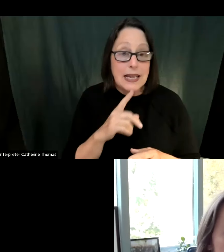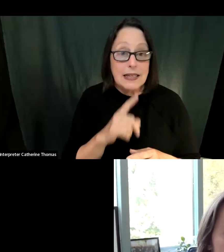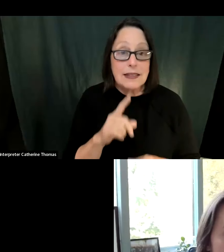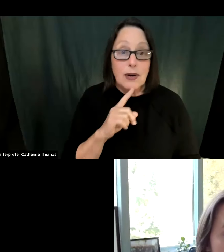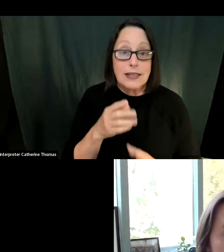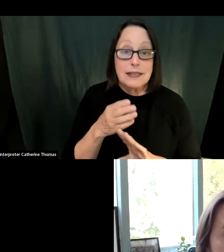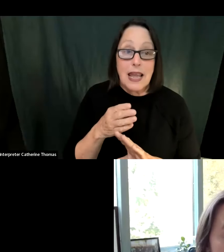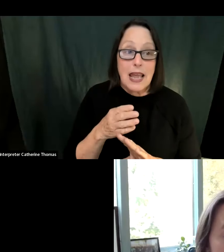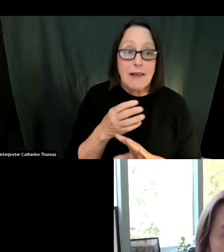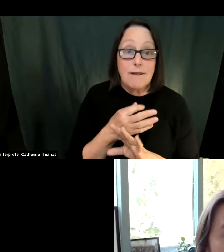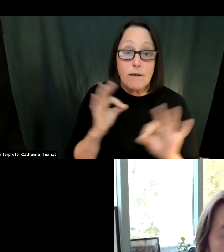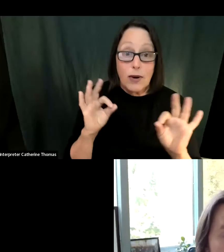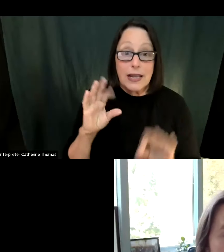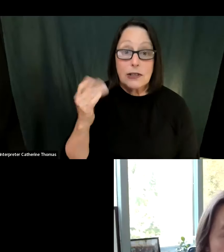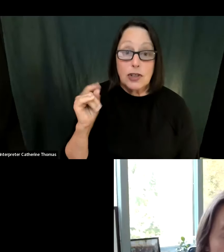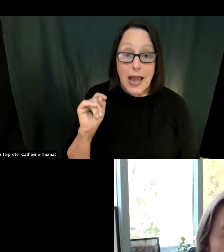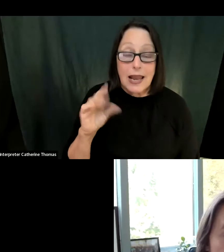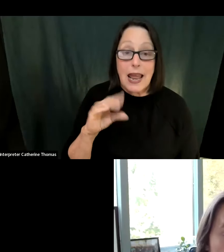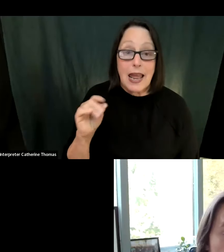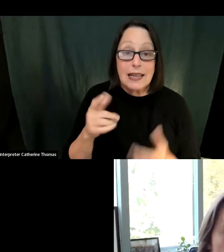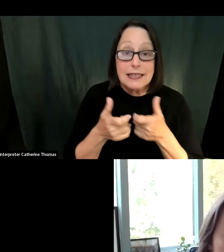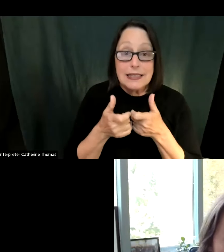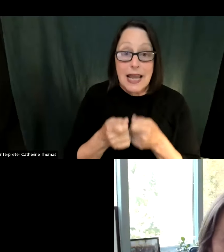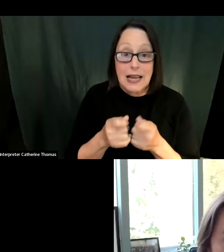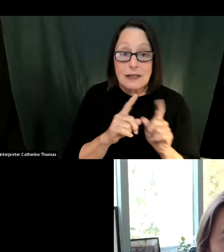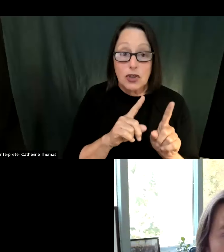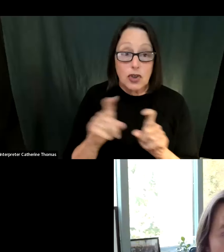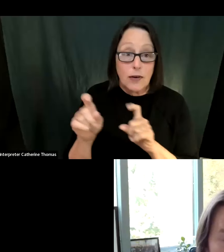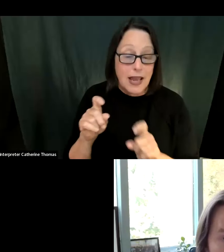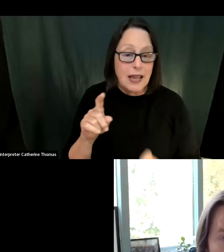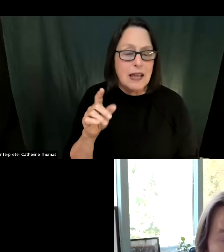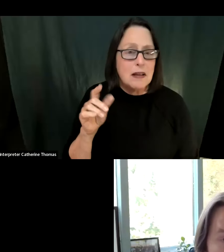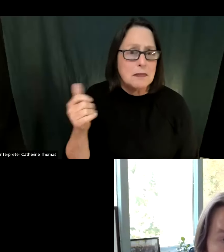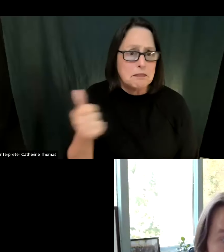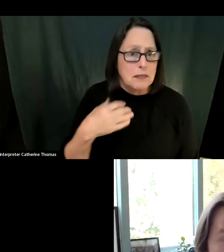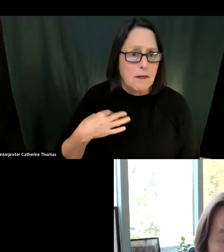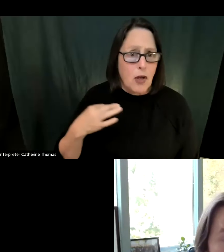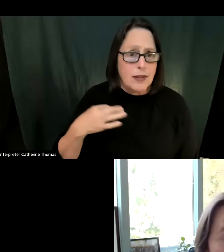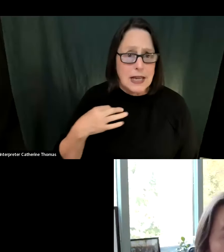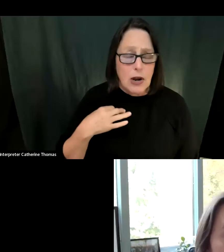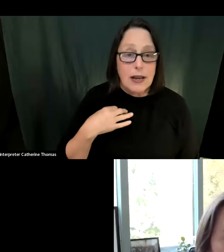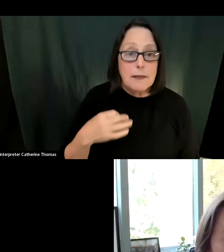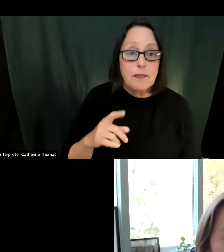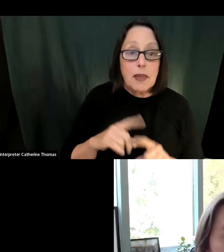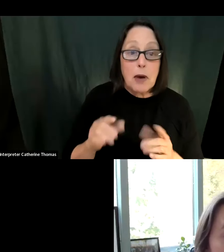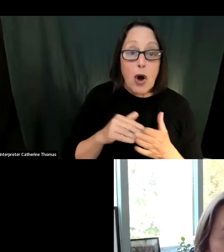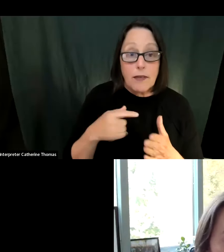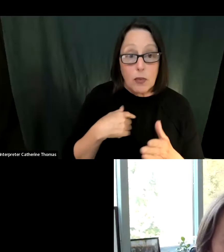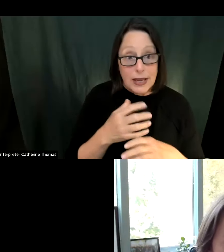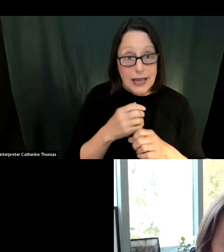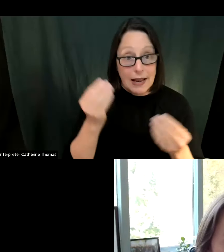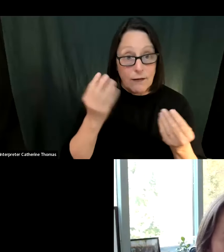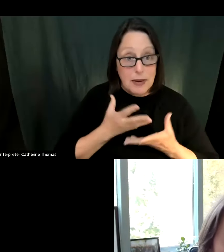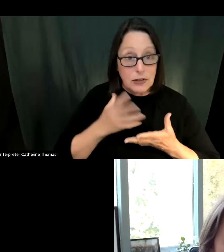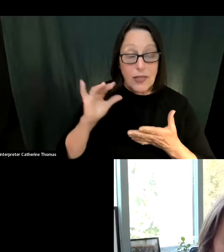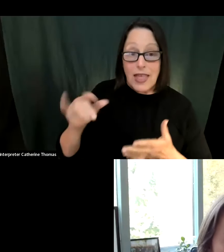and text survey that is voluntary, but often we get that information, and that will let